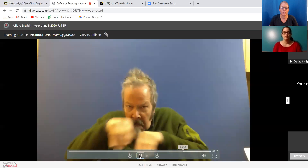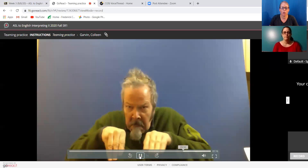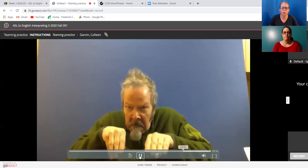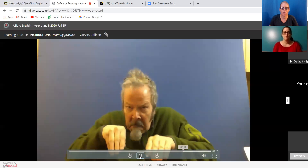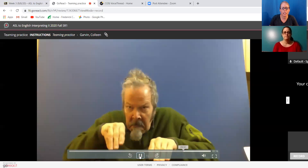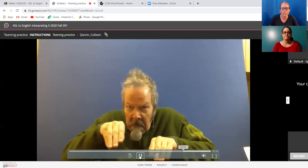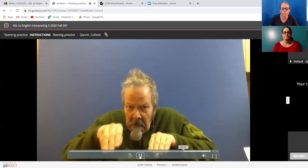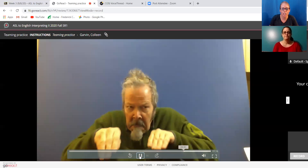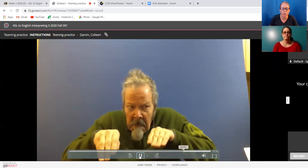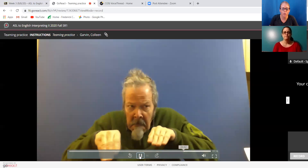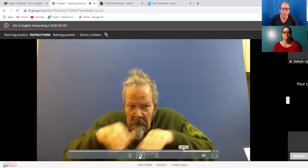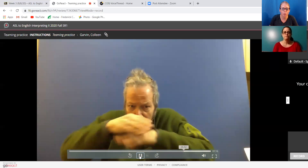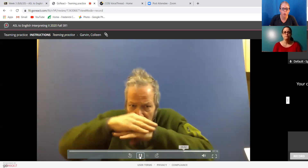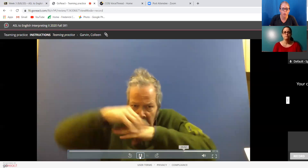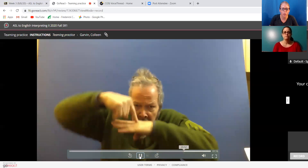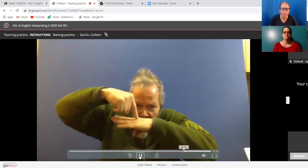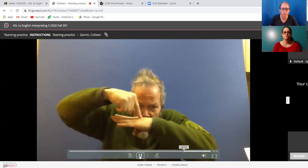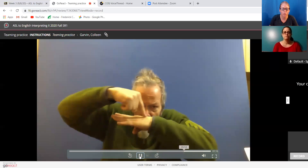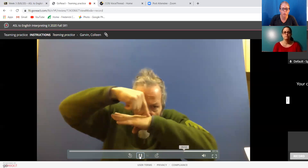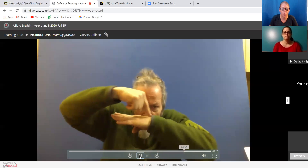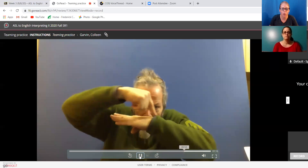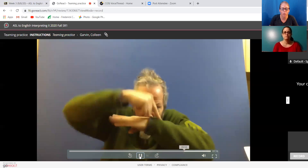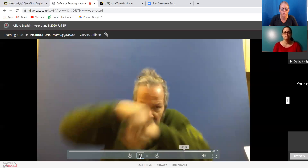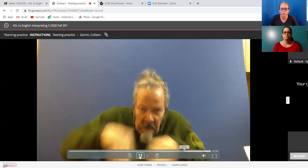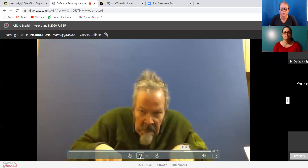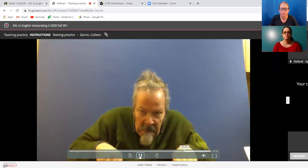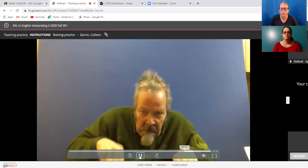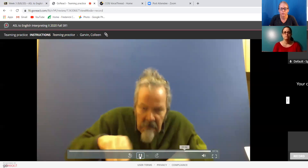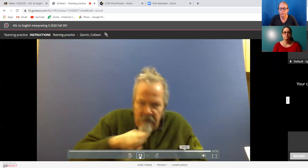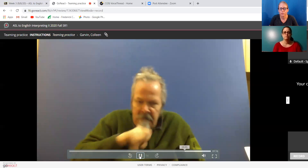And the dog just inched and nosed up closer to the turtle.